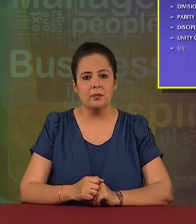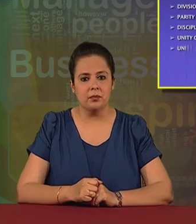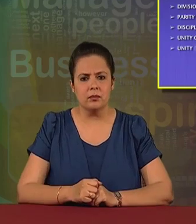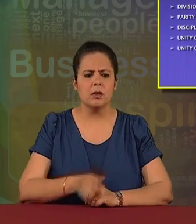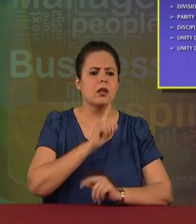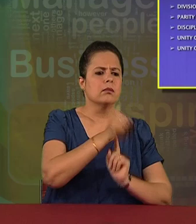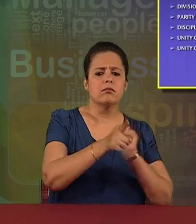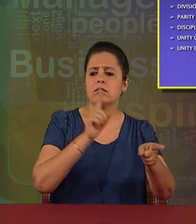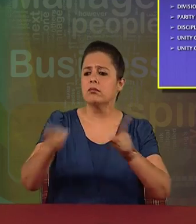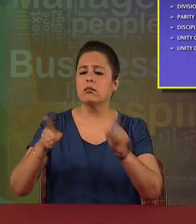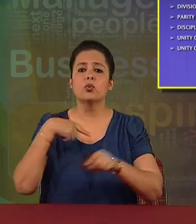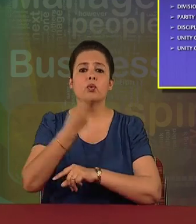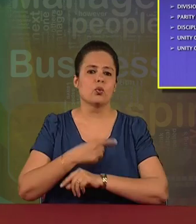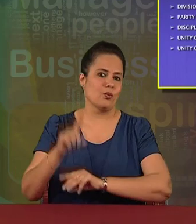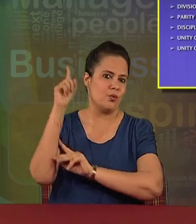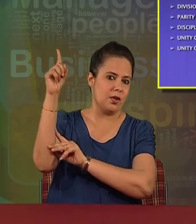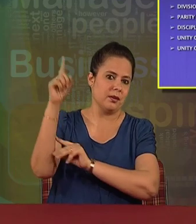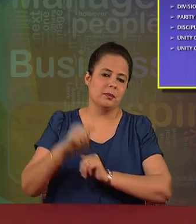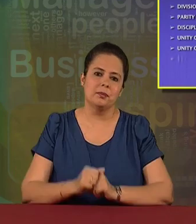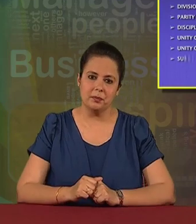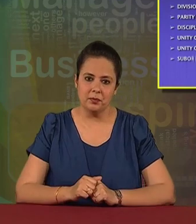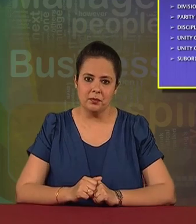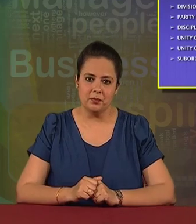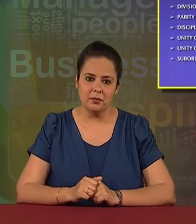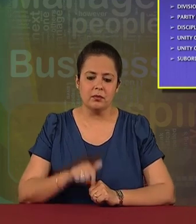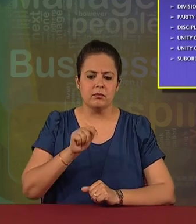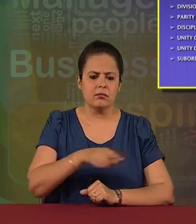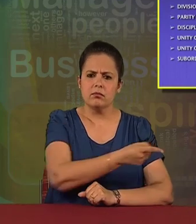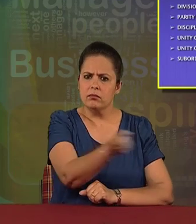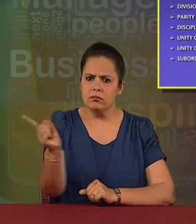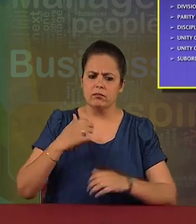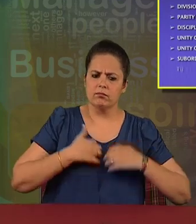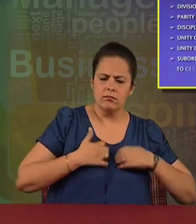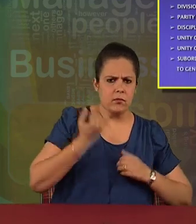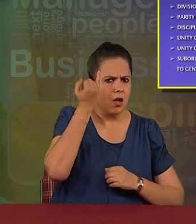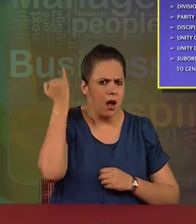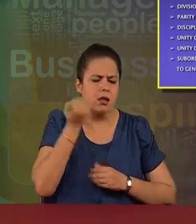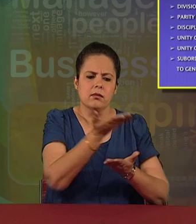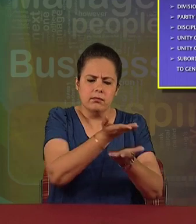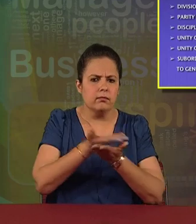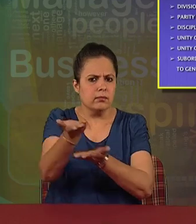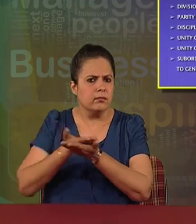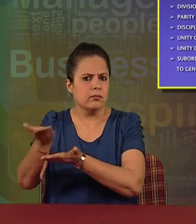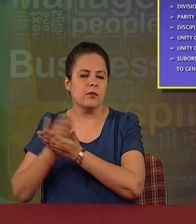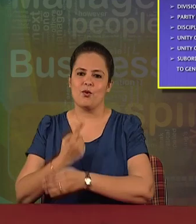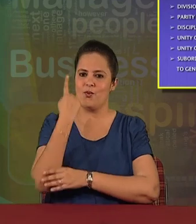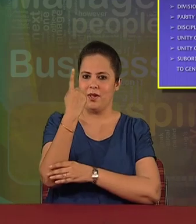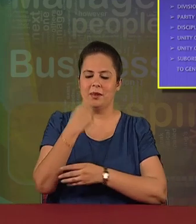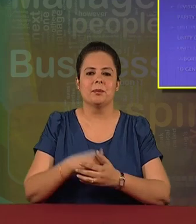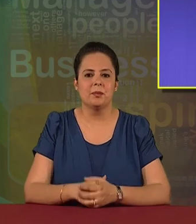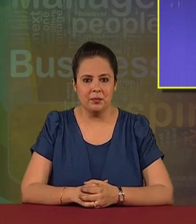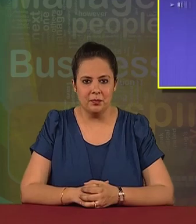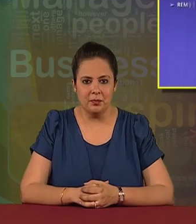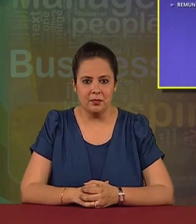5, unity of direction. Number 6, subordination of individual interest into common interest.